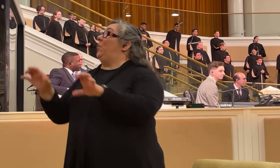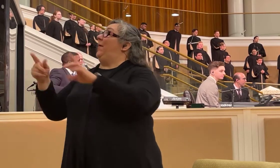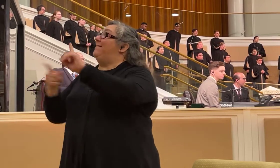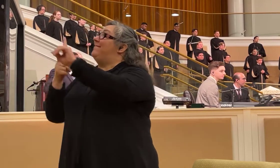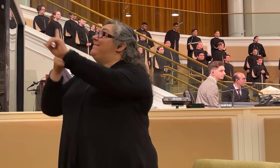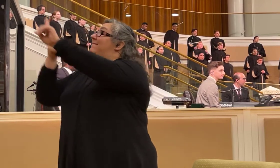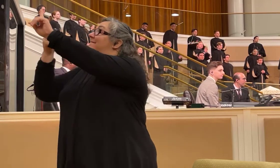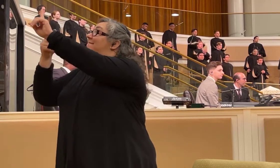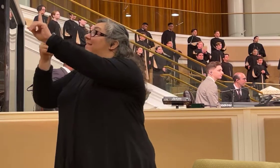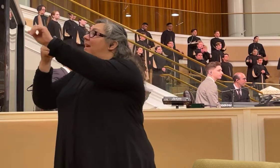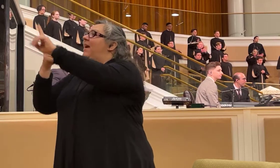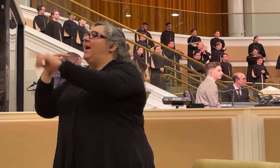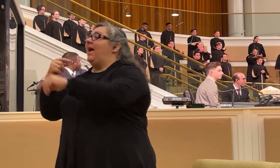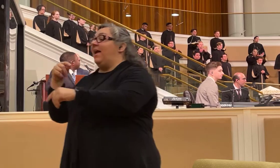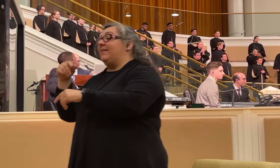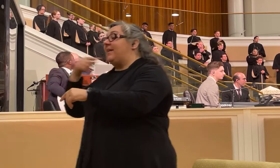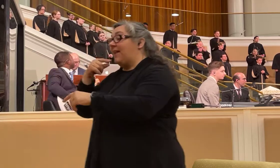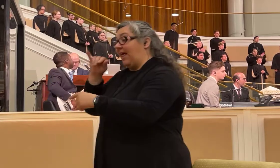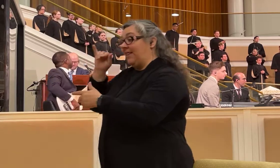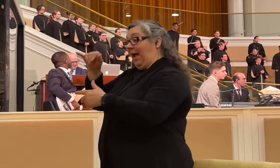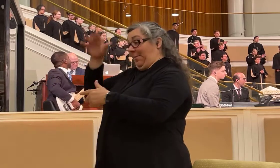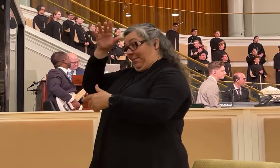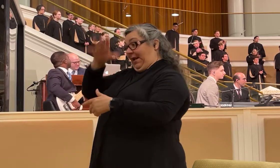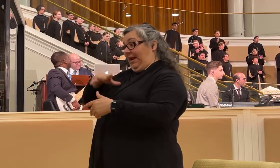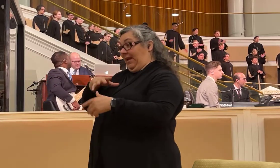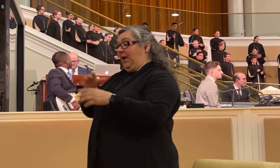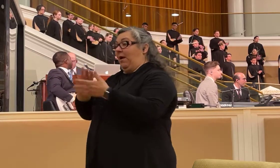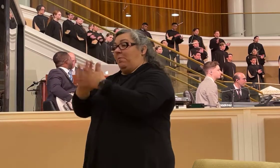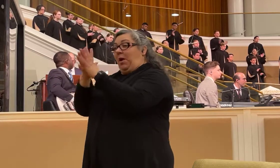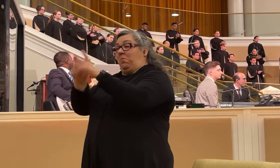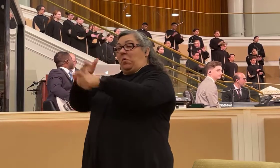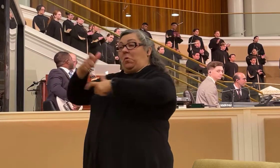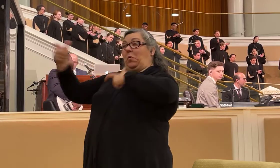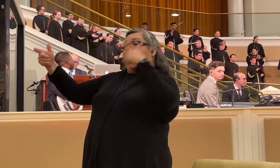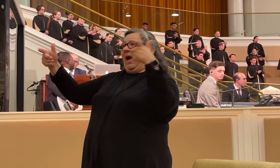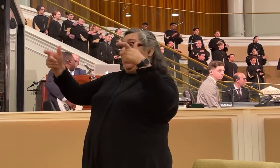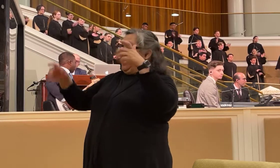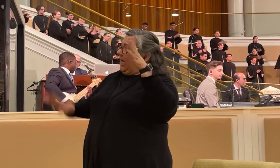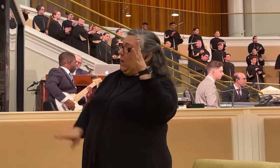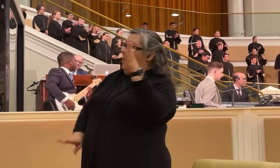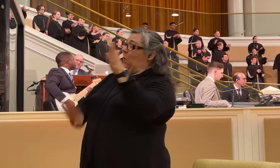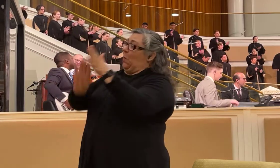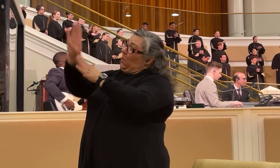it says, and the man waxed great and went forward and grew.